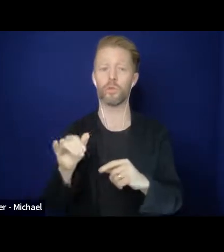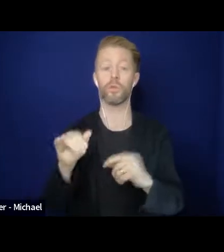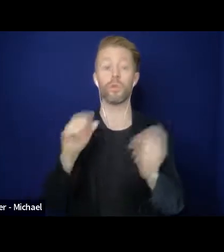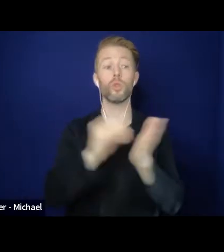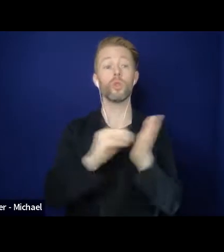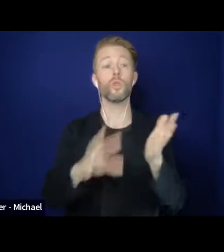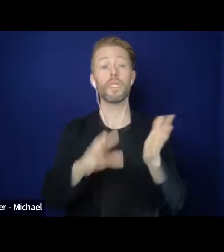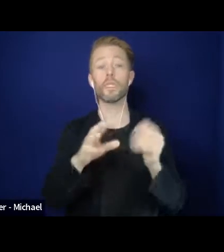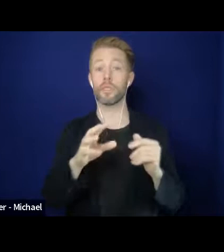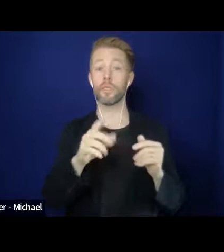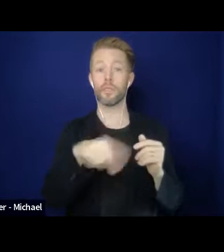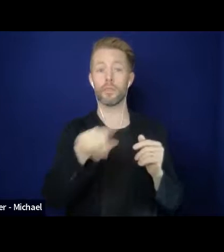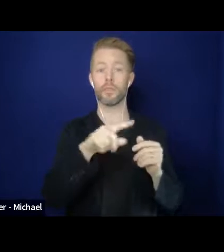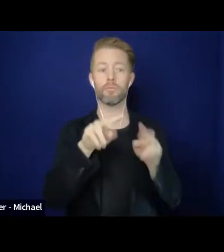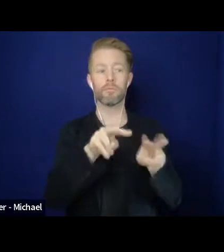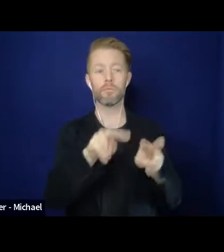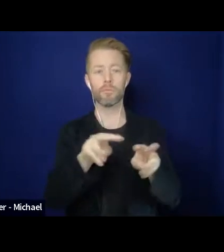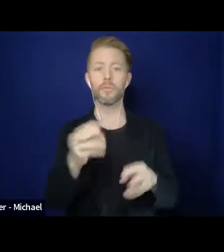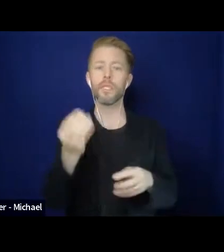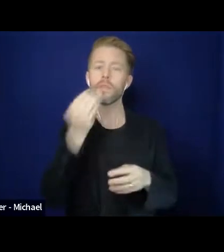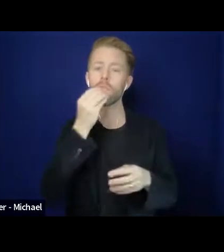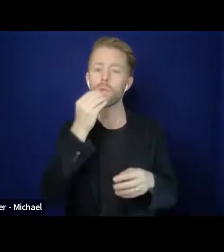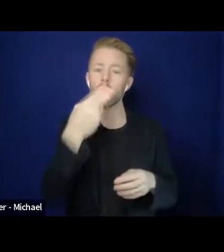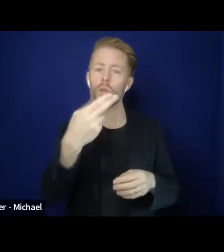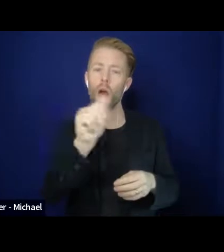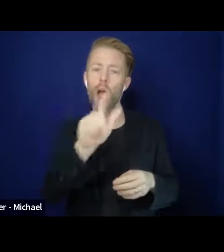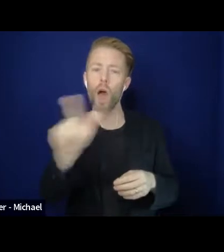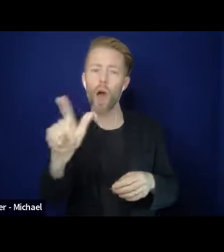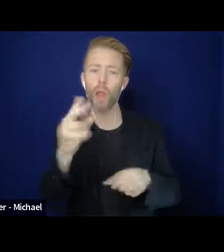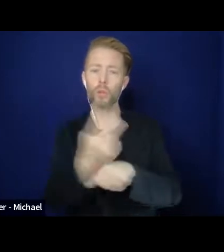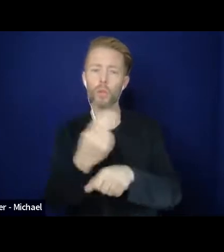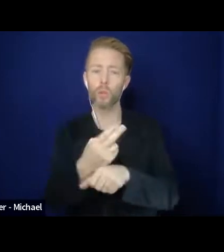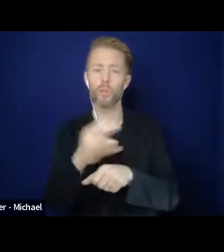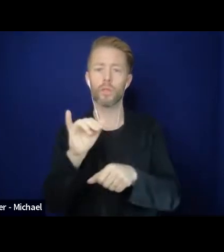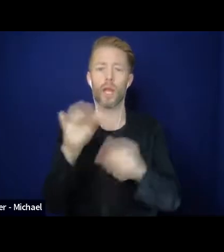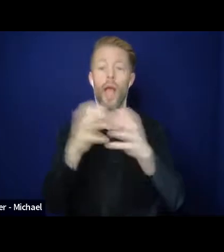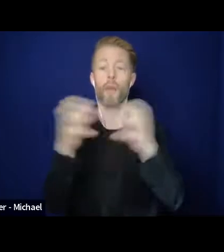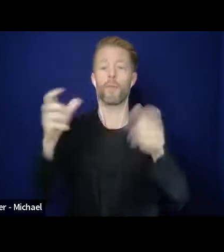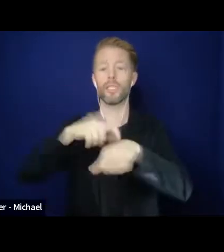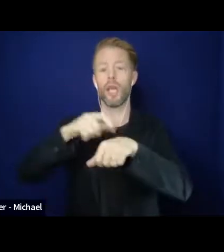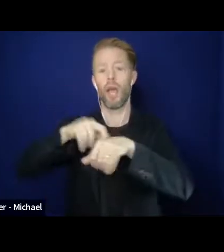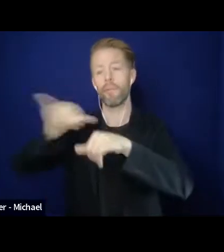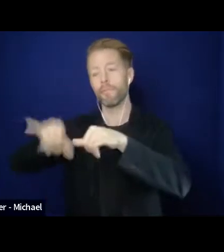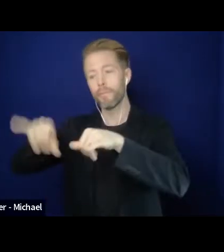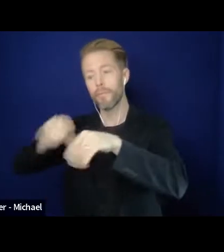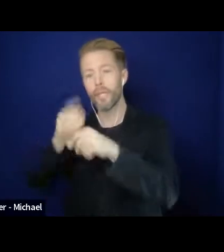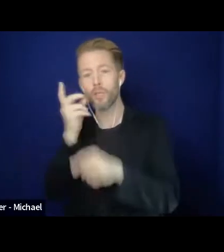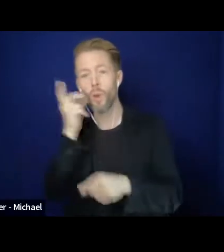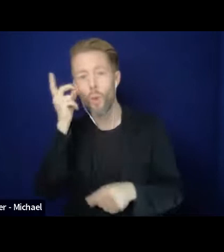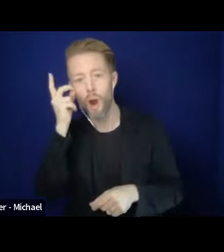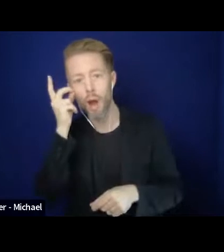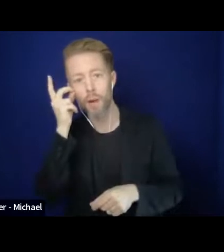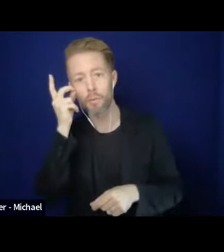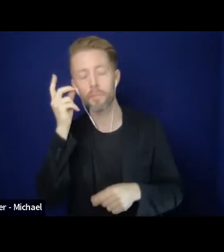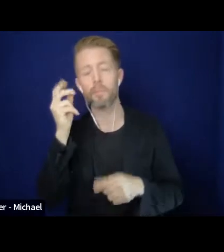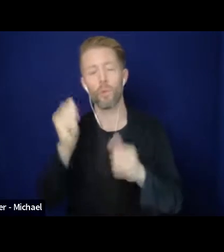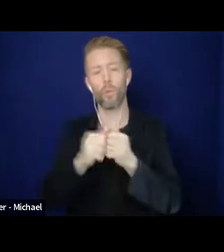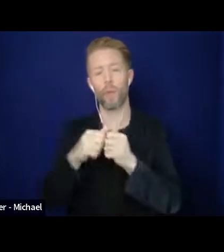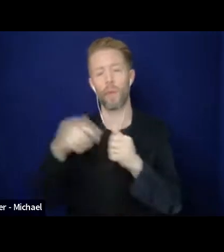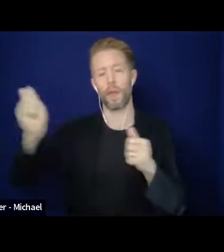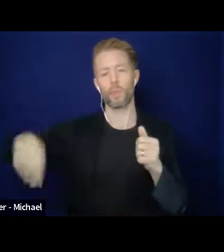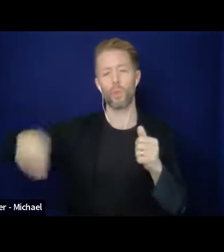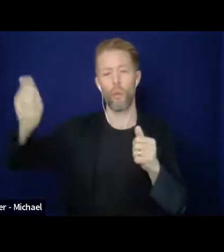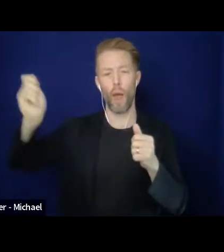their food hall usage and the time that they spend in their dorms with magnetic swipe keys